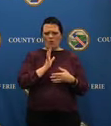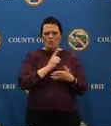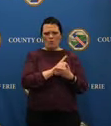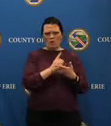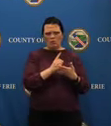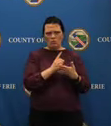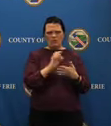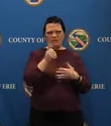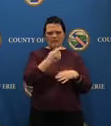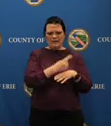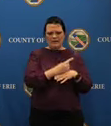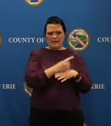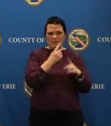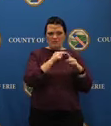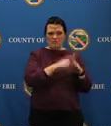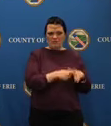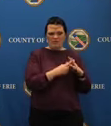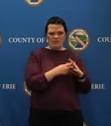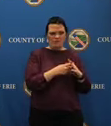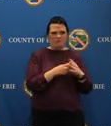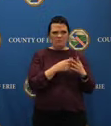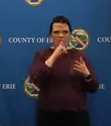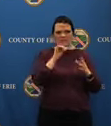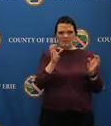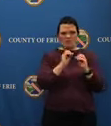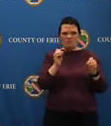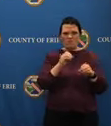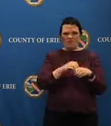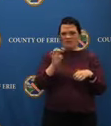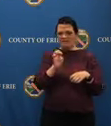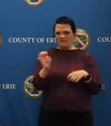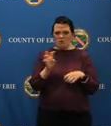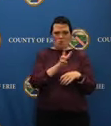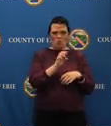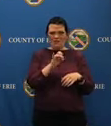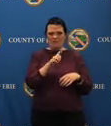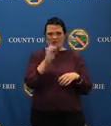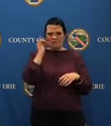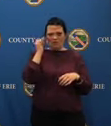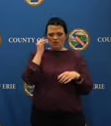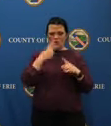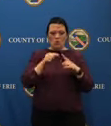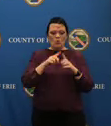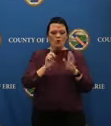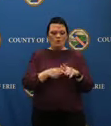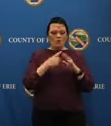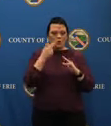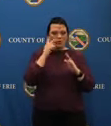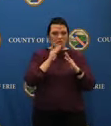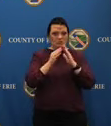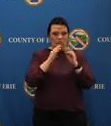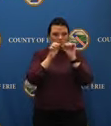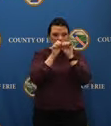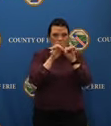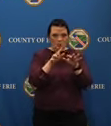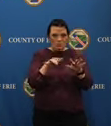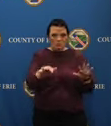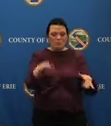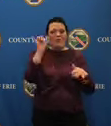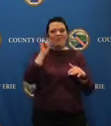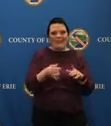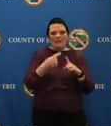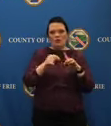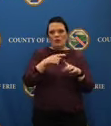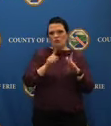almost no cases on the east side of Buffalo, or for that matter, the west side of Buffalo. When we started to see community transmission is when we started to see it in